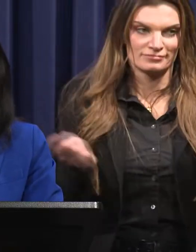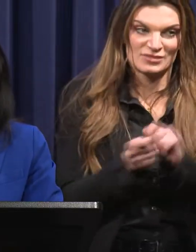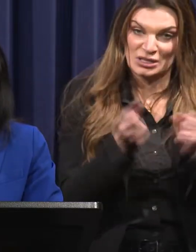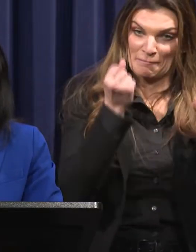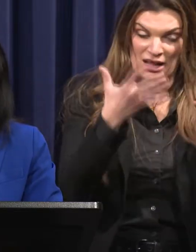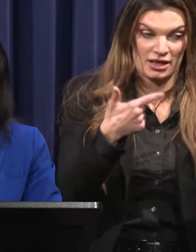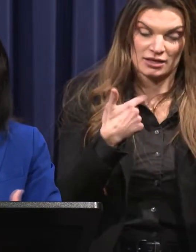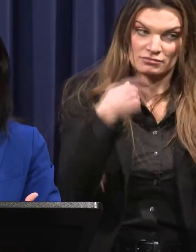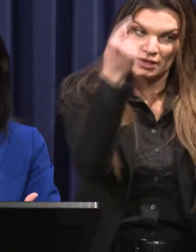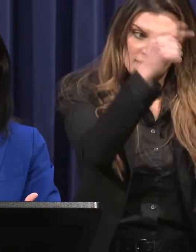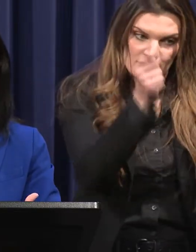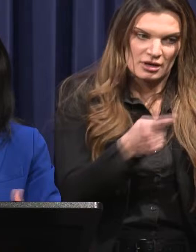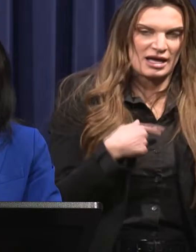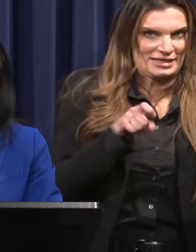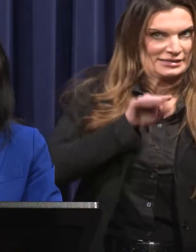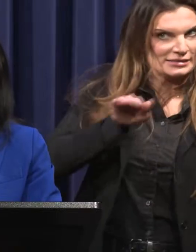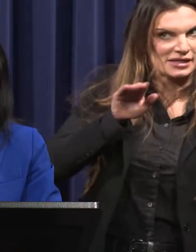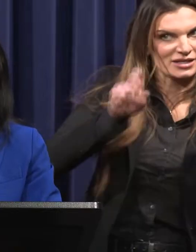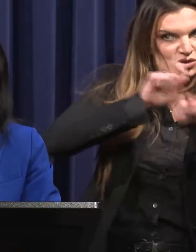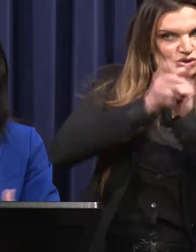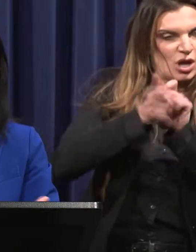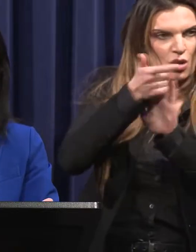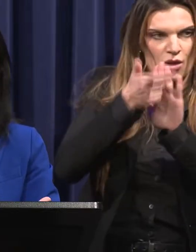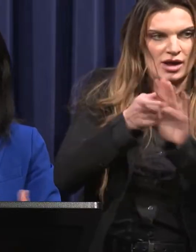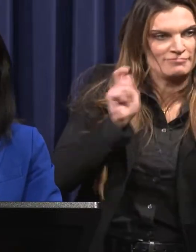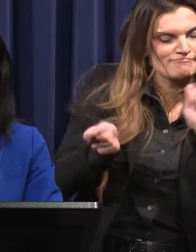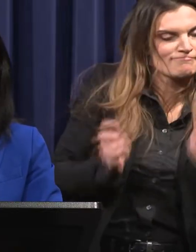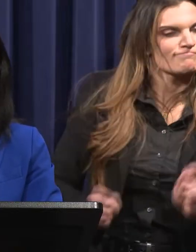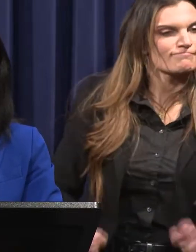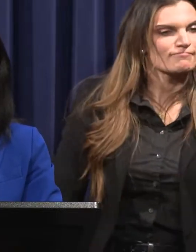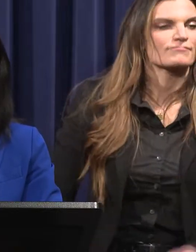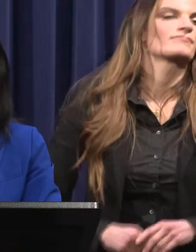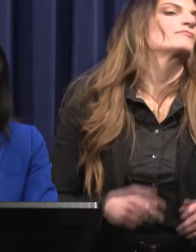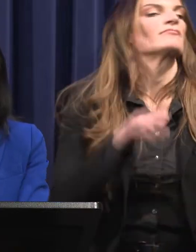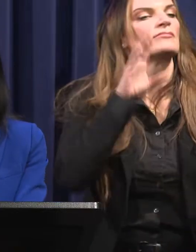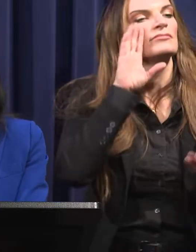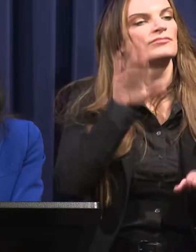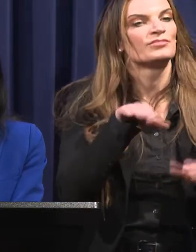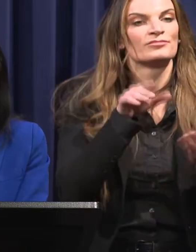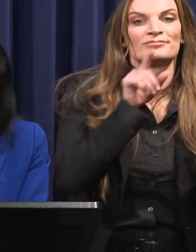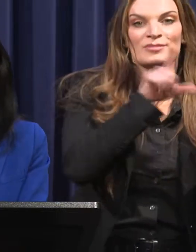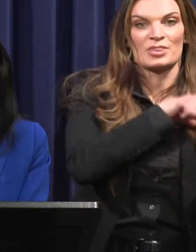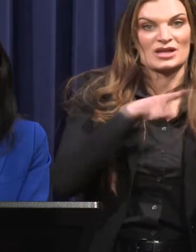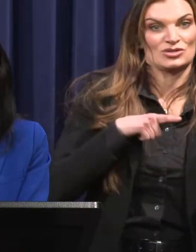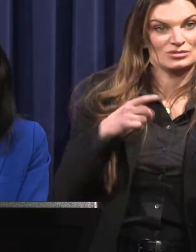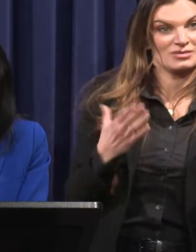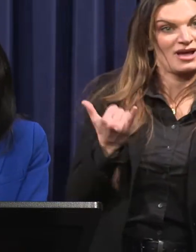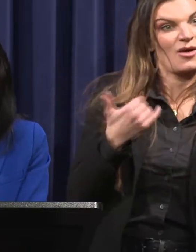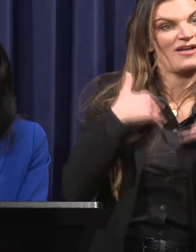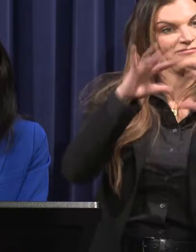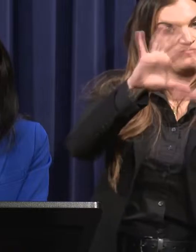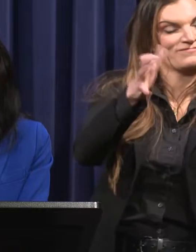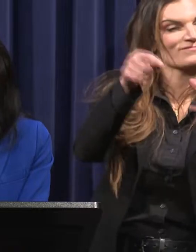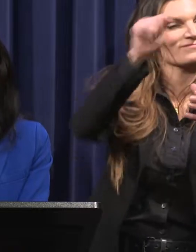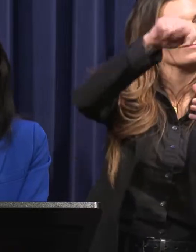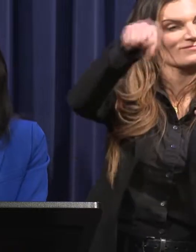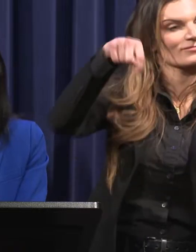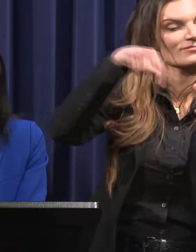many. And so what I'm very hopeful for, and I will tell you that I know there are members of the legislature right now that